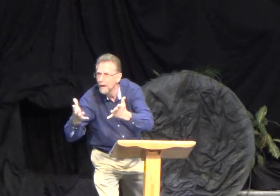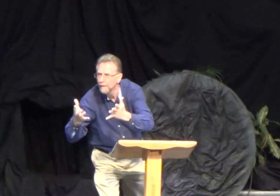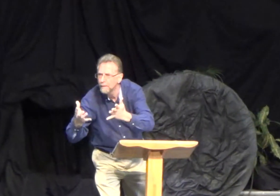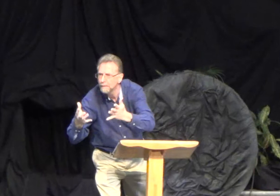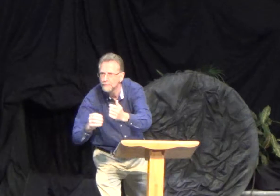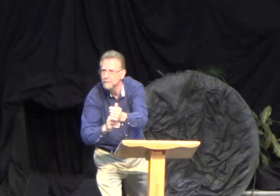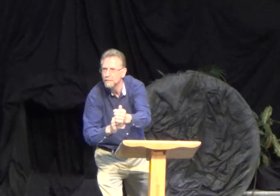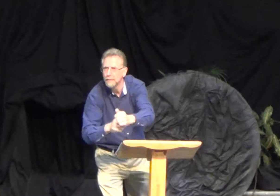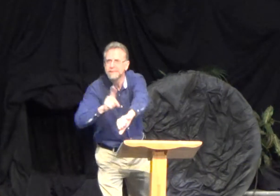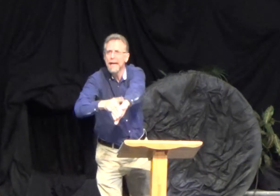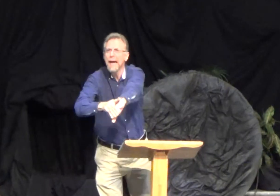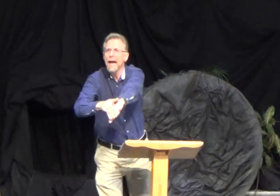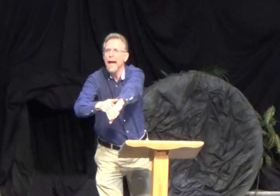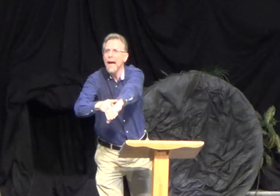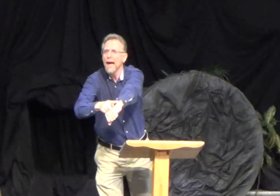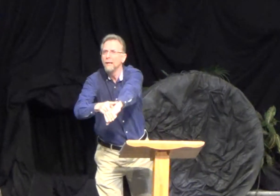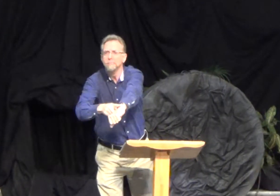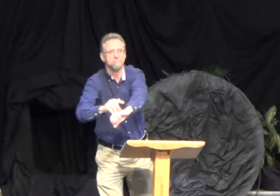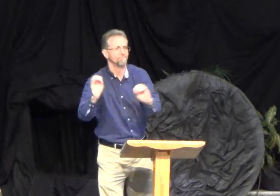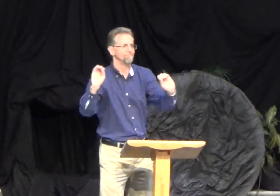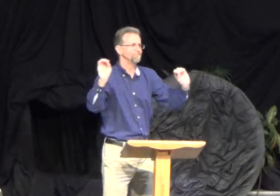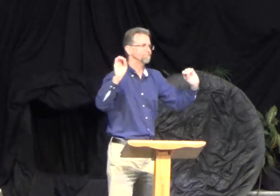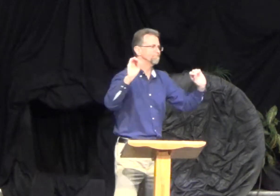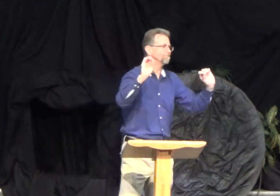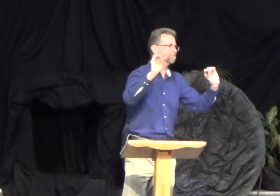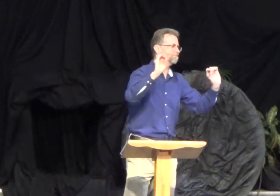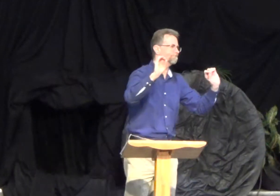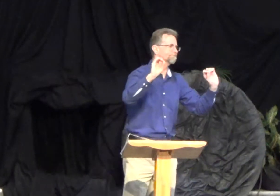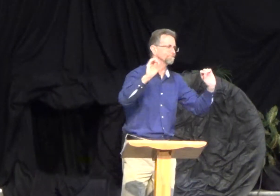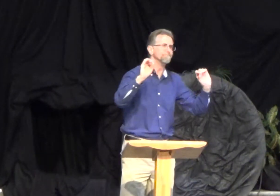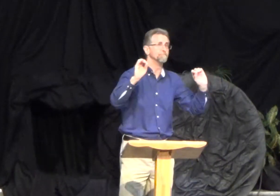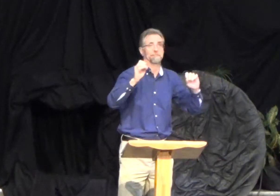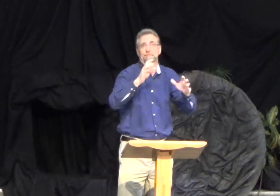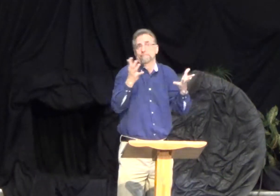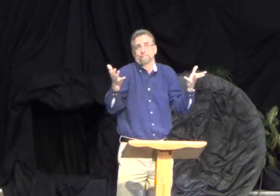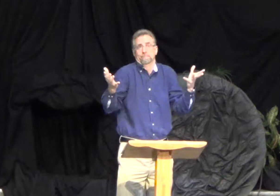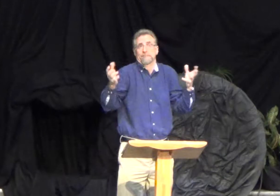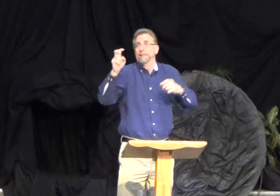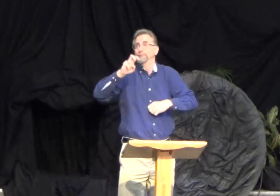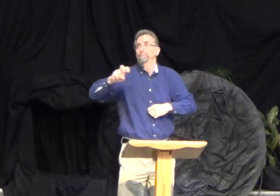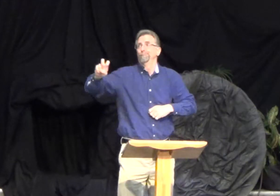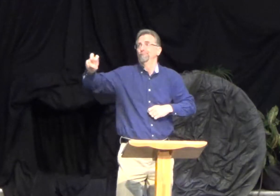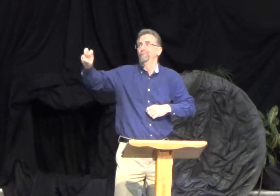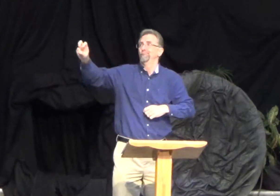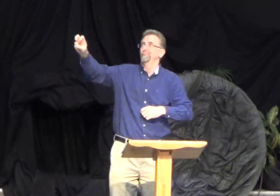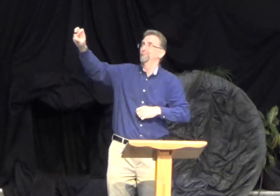What do you see in this verse? Time. No, there's not a time in there. It's a